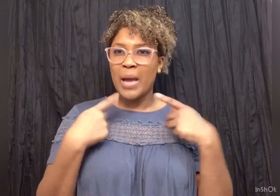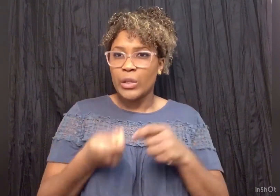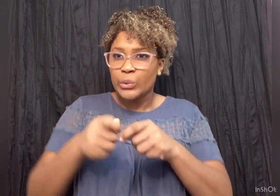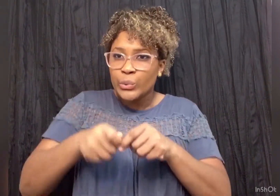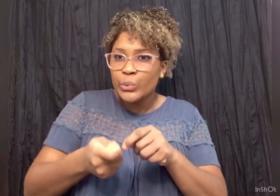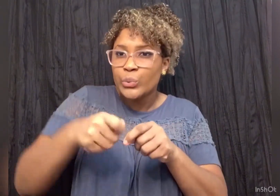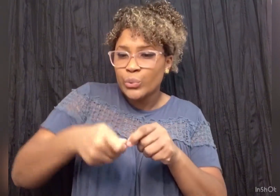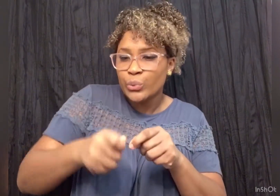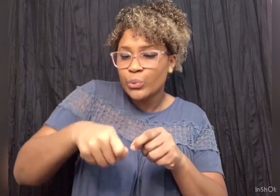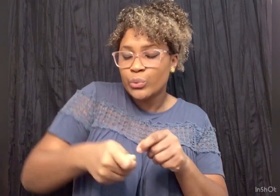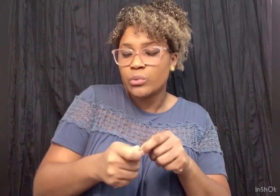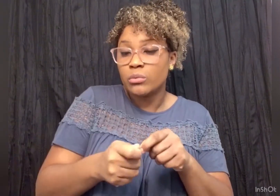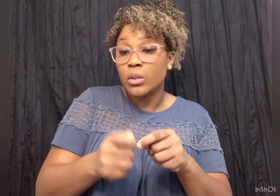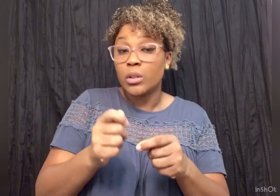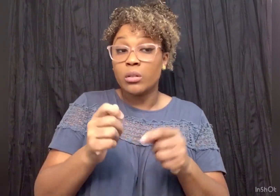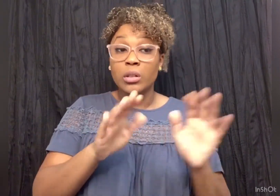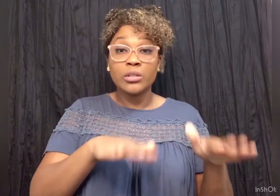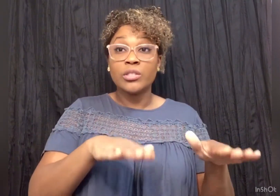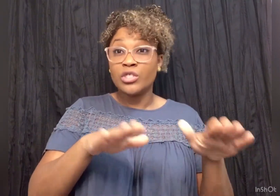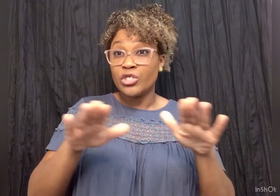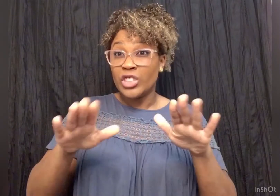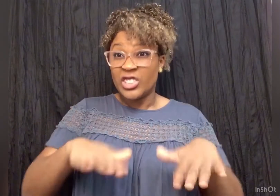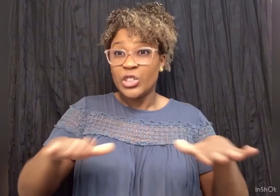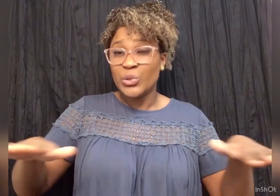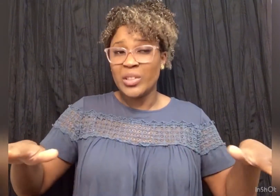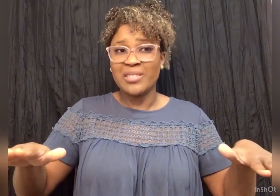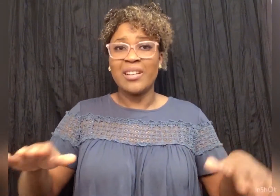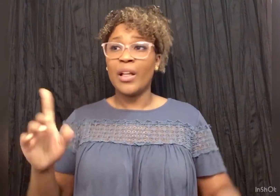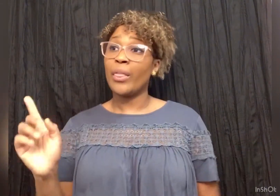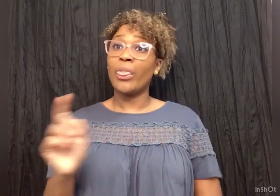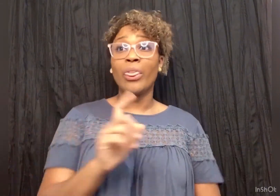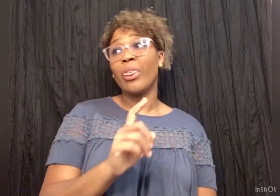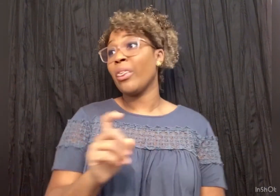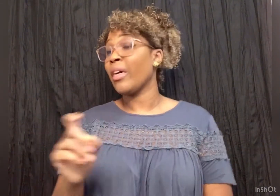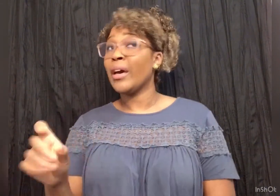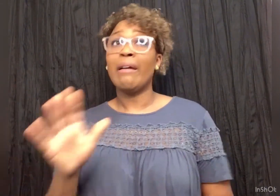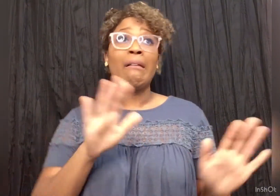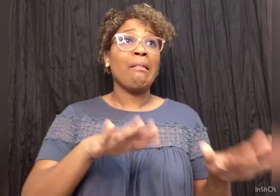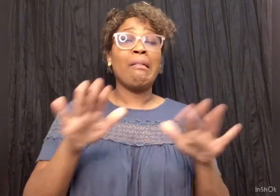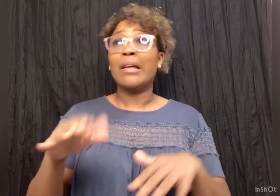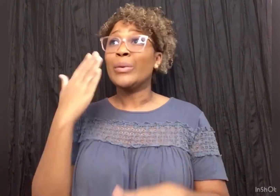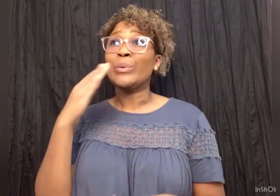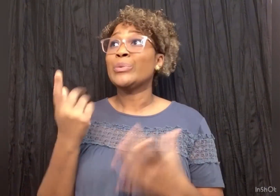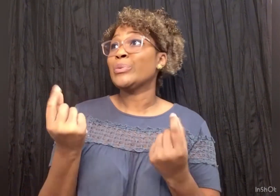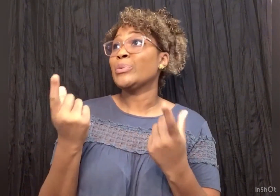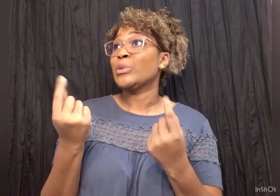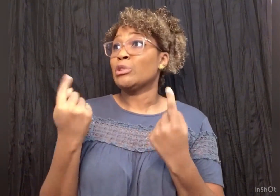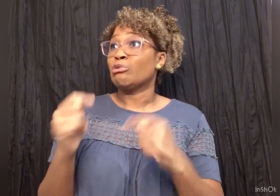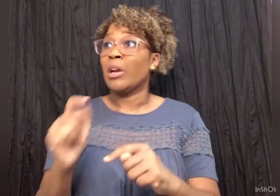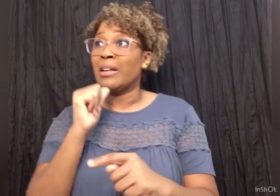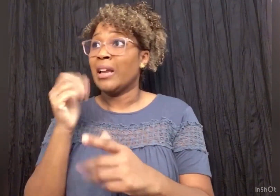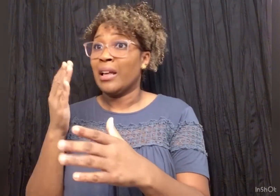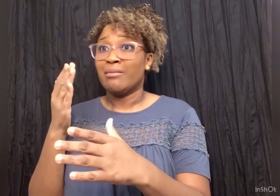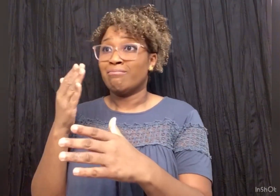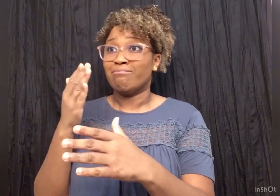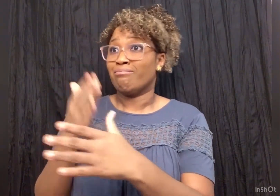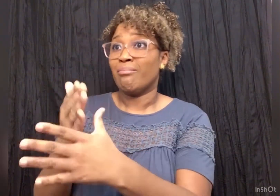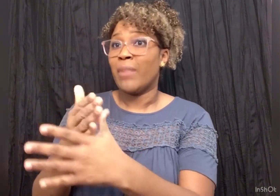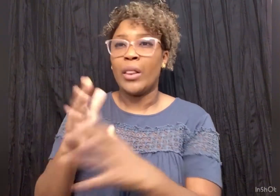about aimlessly, not knowing what to do with themselves to stay out of the way of the grown-ups. Our